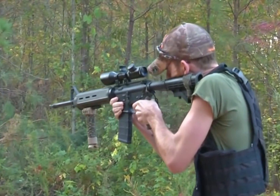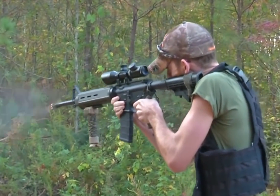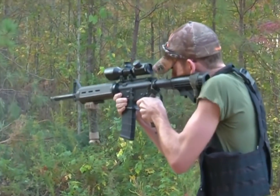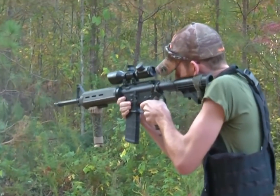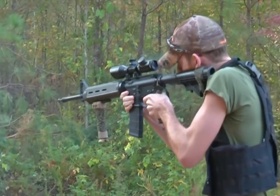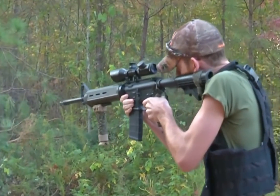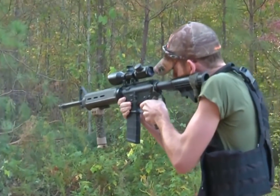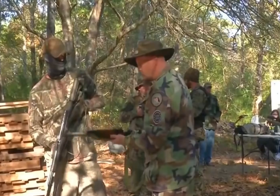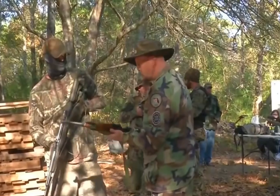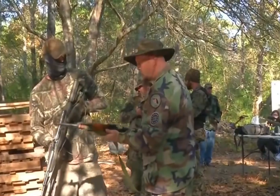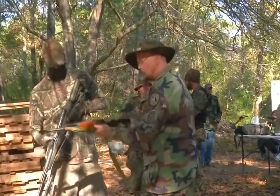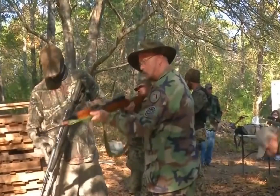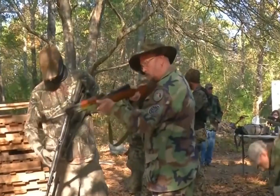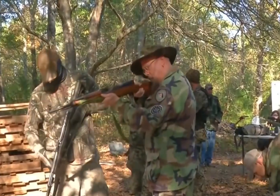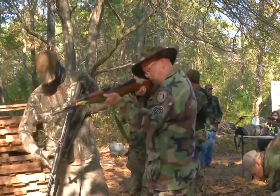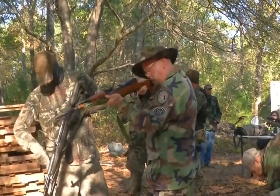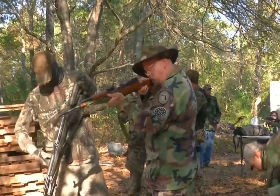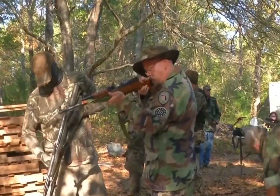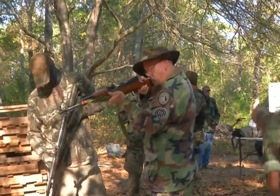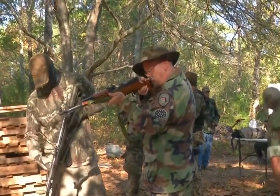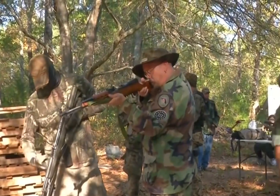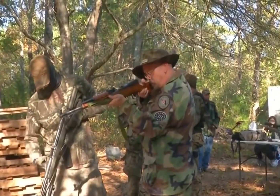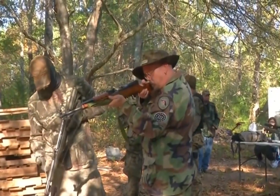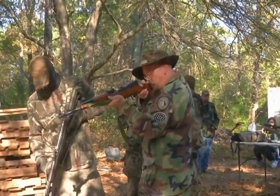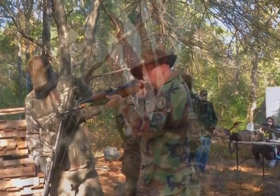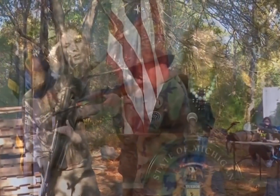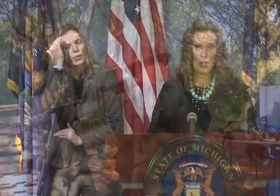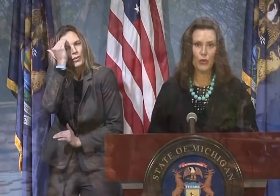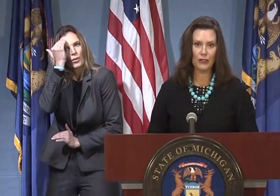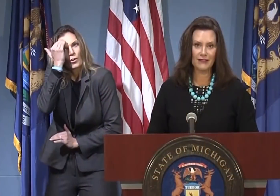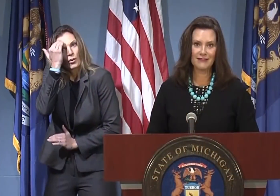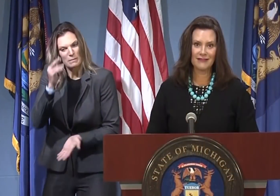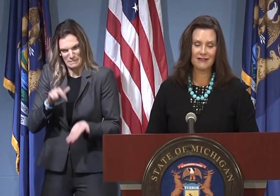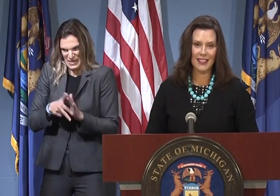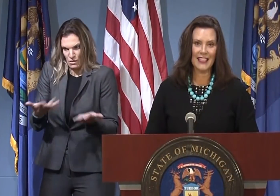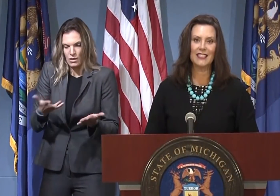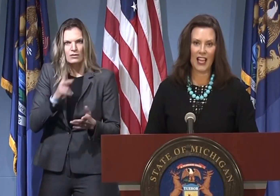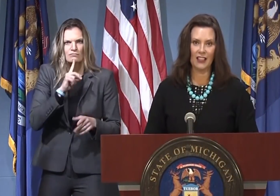have appeared at protests in other parts of the country. If convicted, the 6